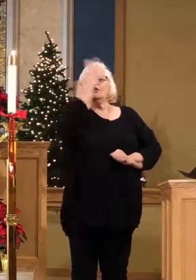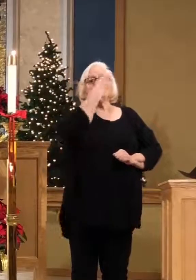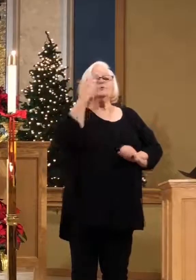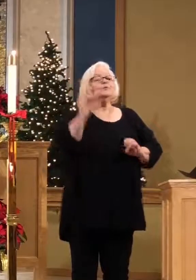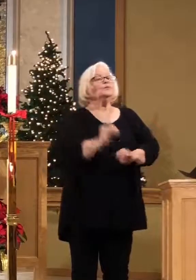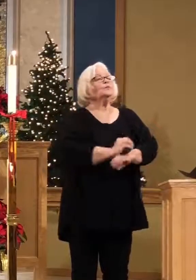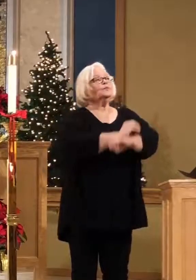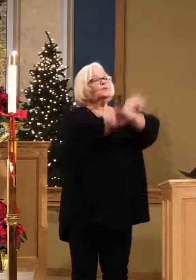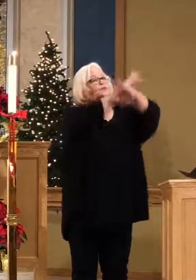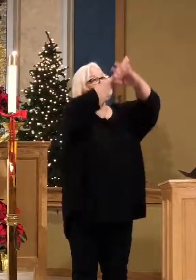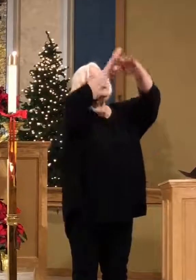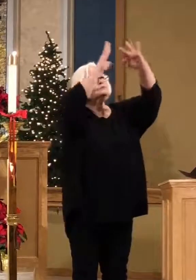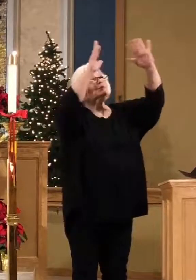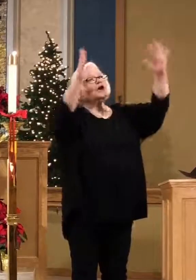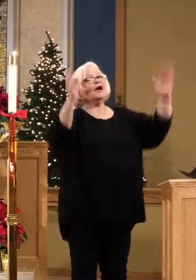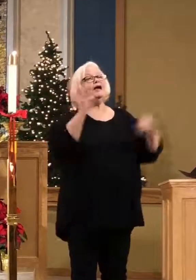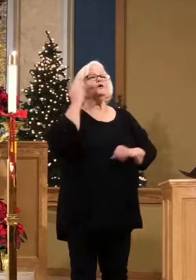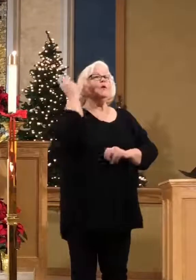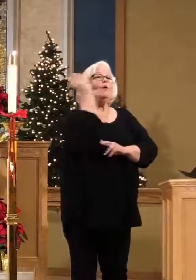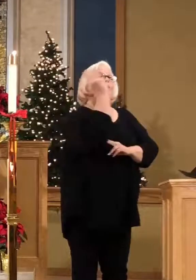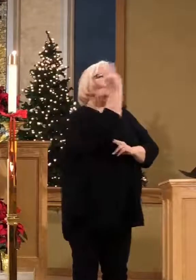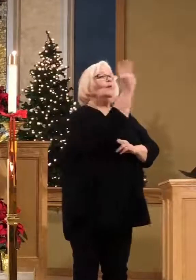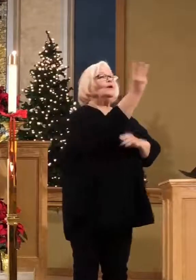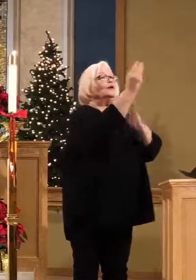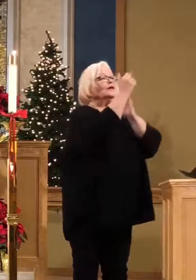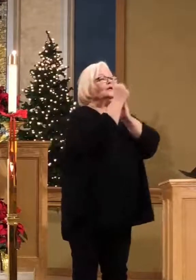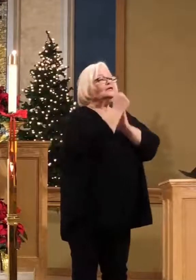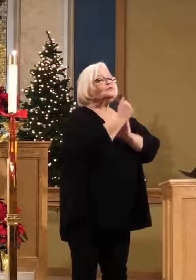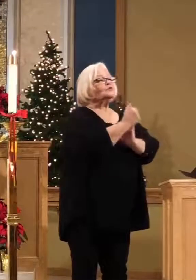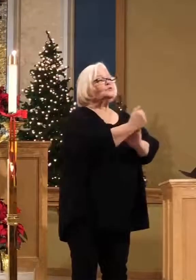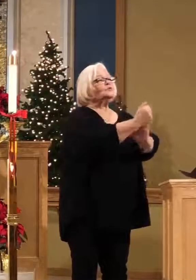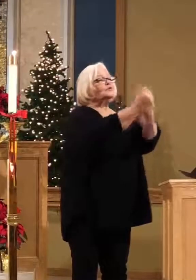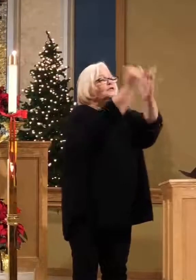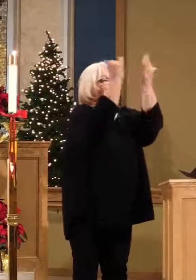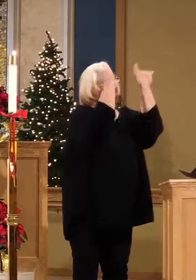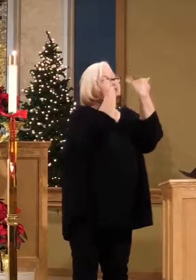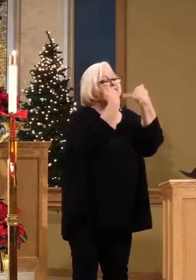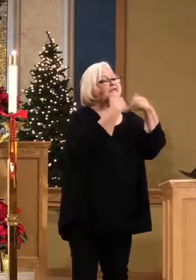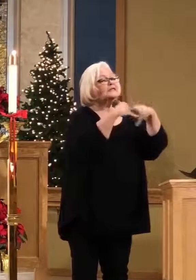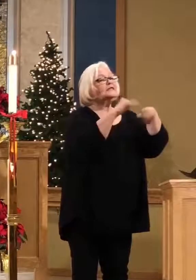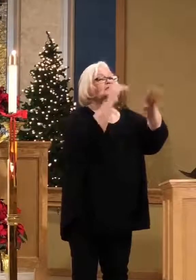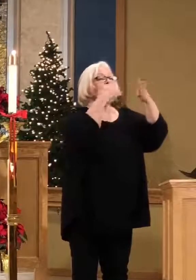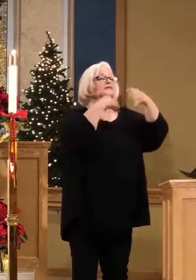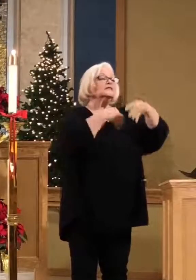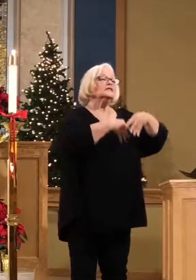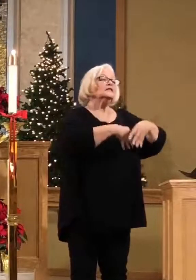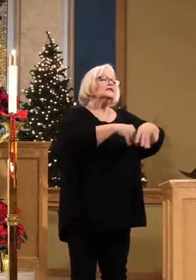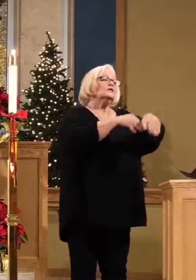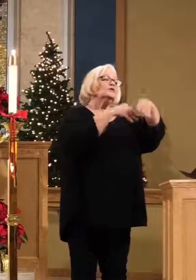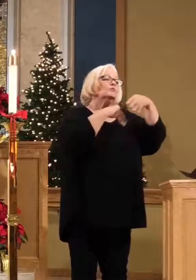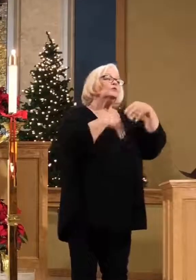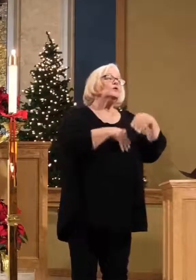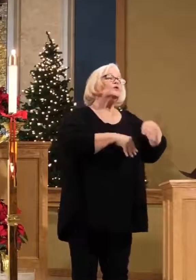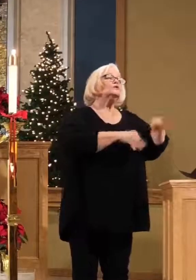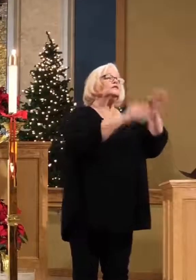royal beauty bright, westward leading,